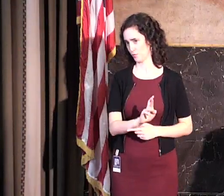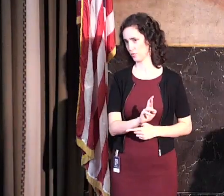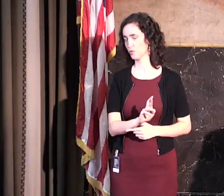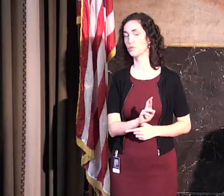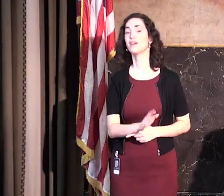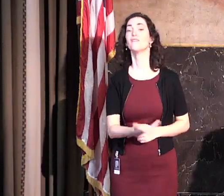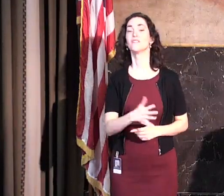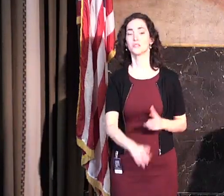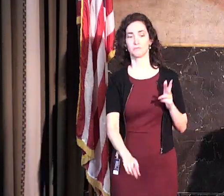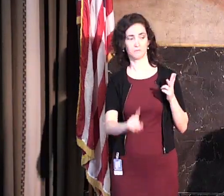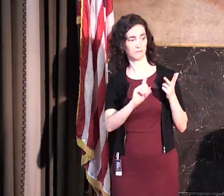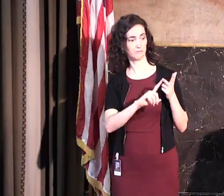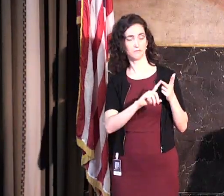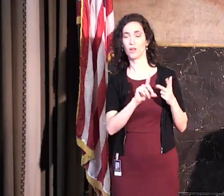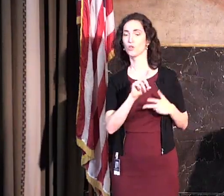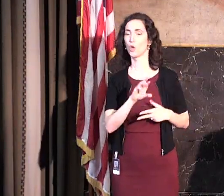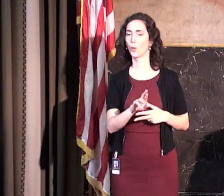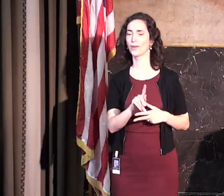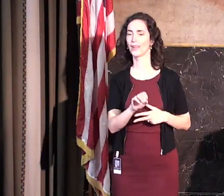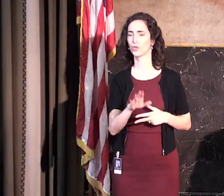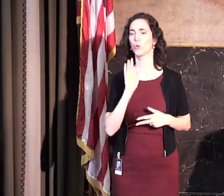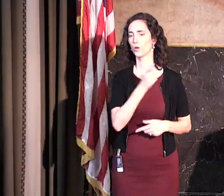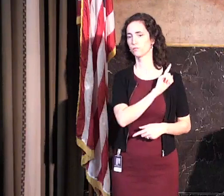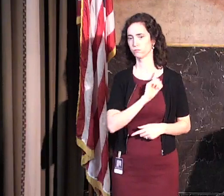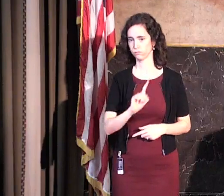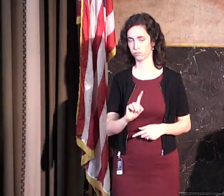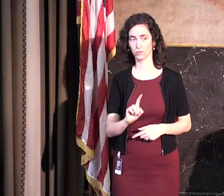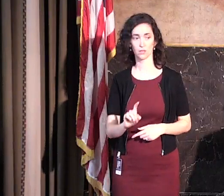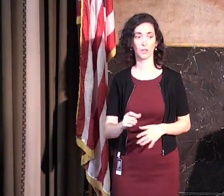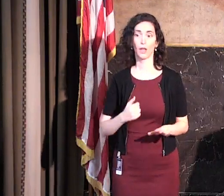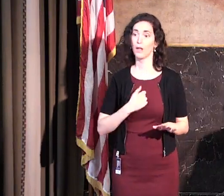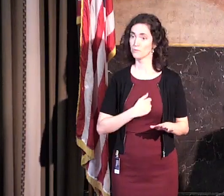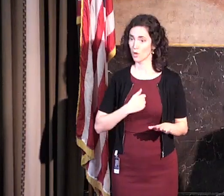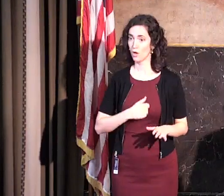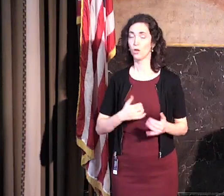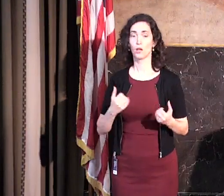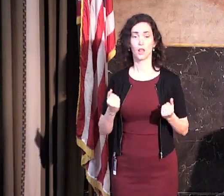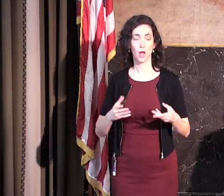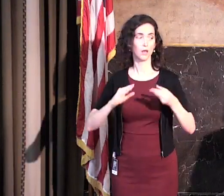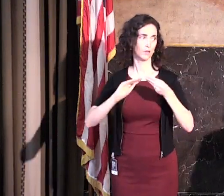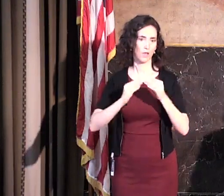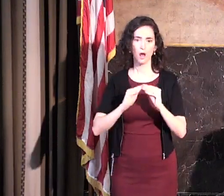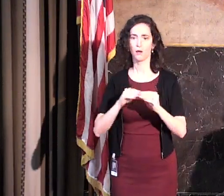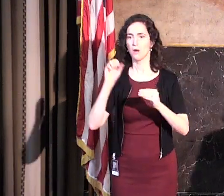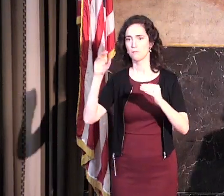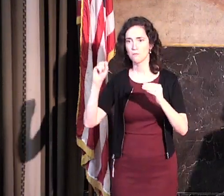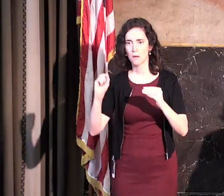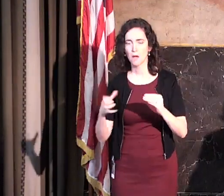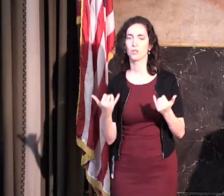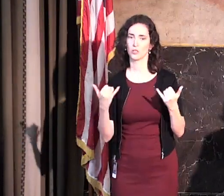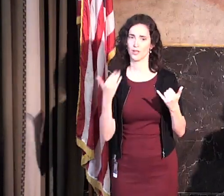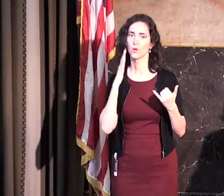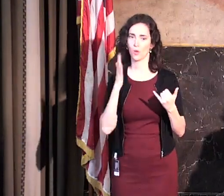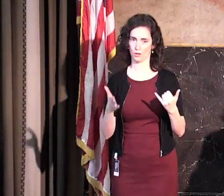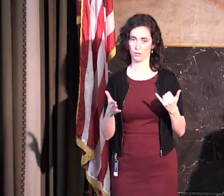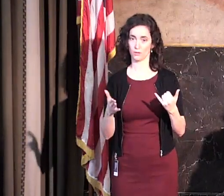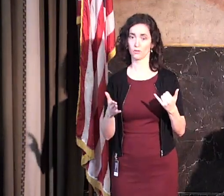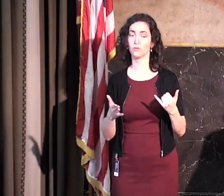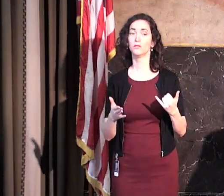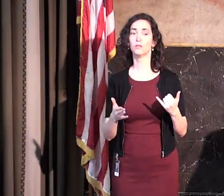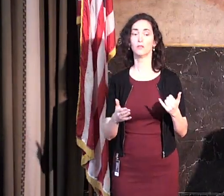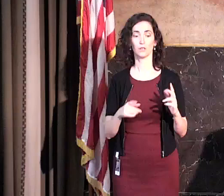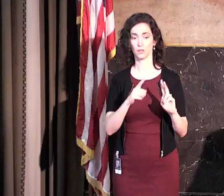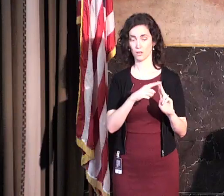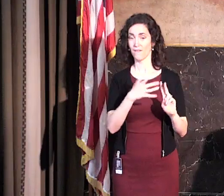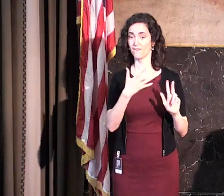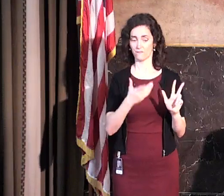Then Dr. Canner is going to come up, and I apologize, but there will be a lot of data given to you today. On the other side of Dr.